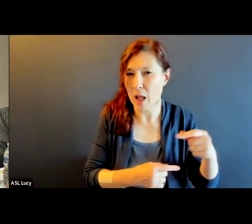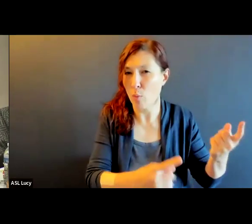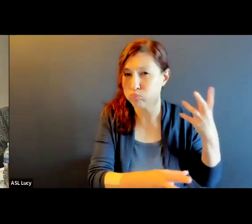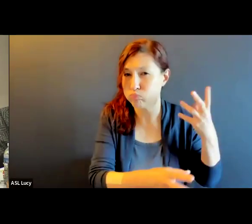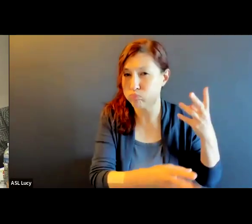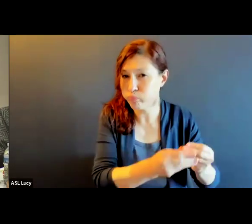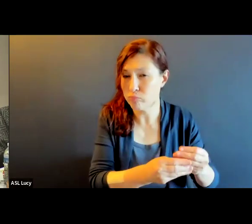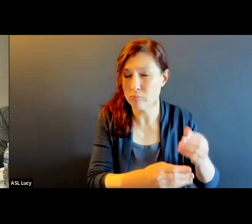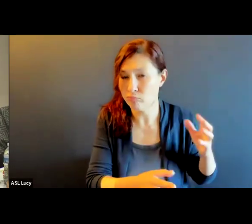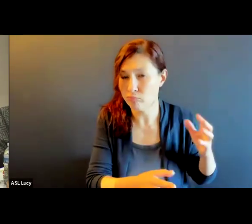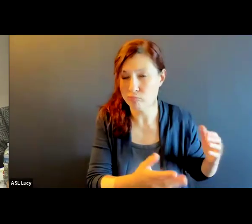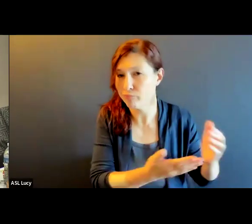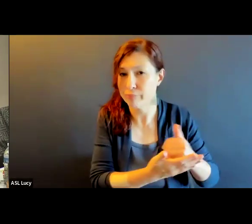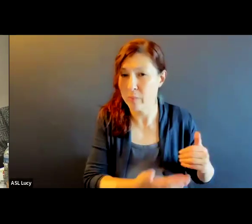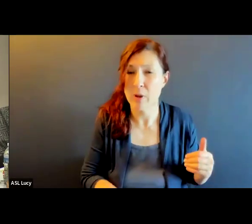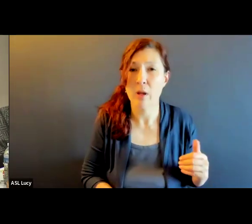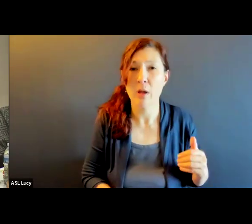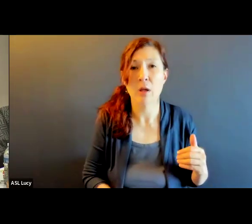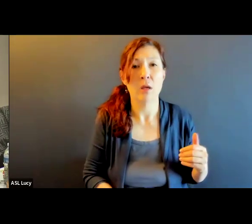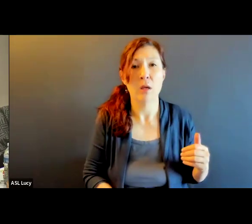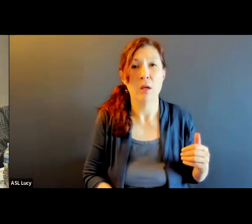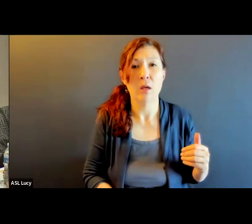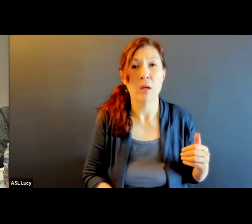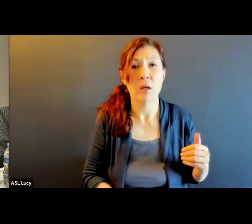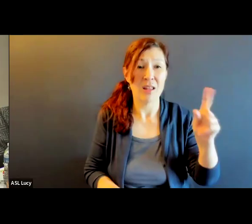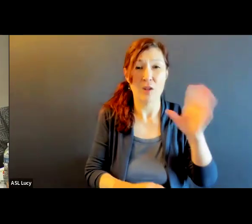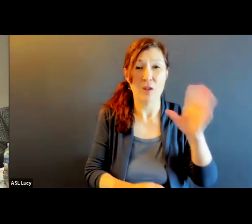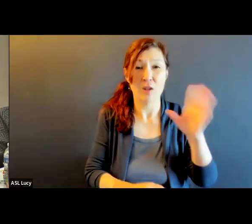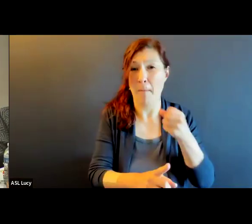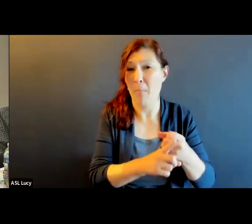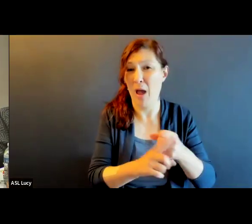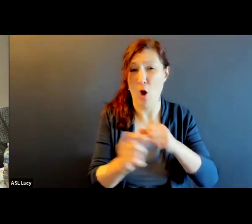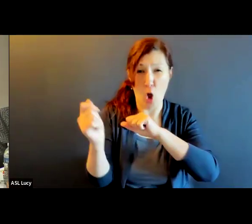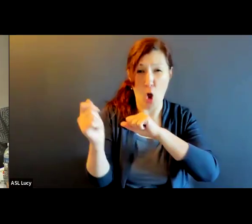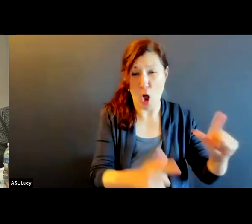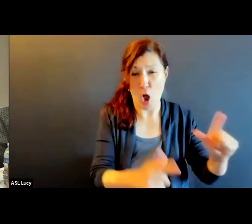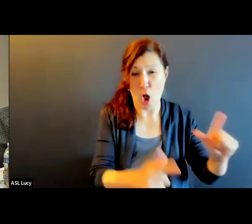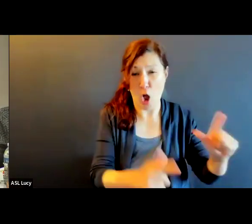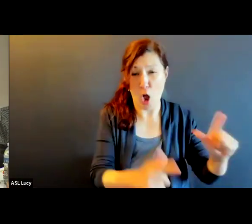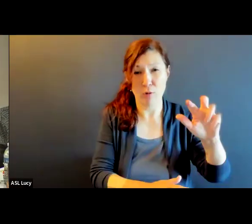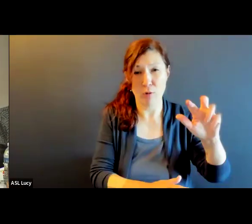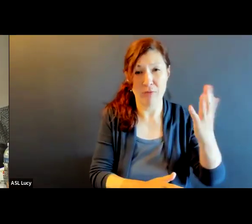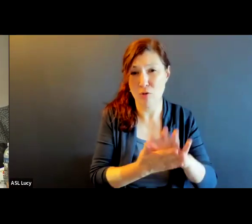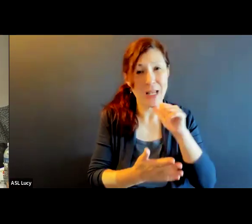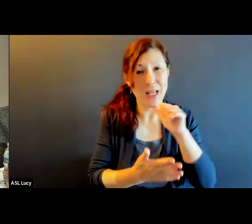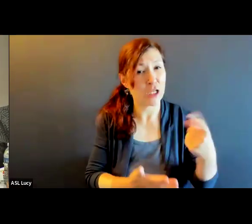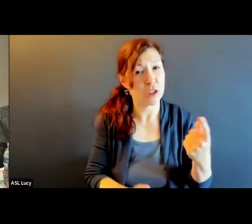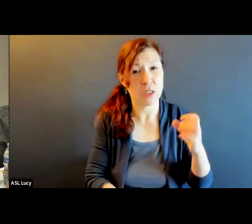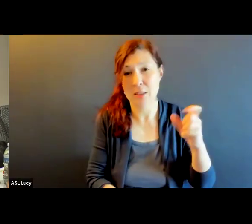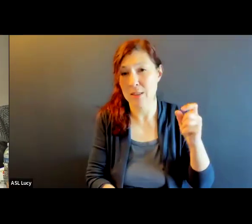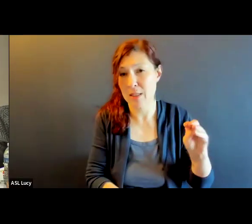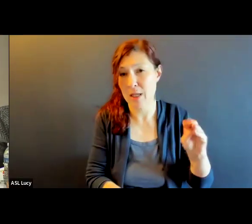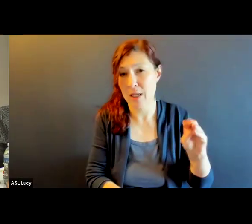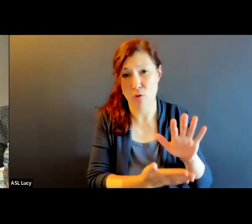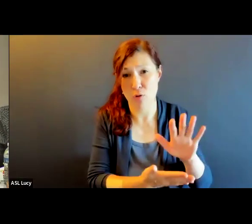important. However, it impacts 3 of our 115 schools. I want to assure the public and the committee that we remain focused